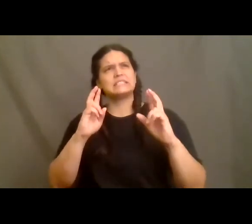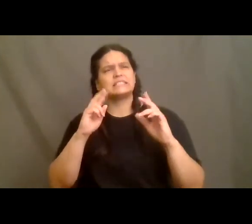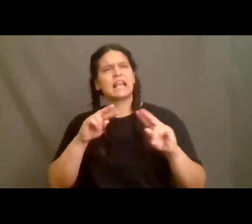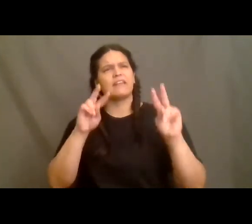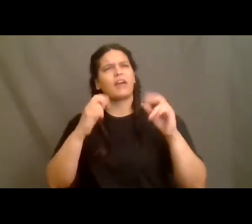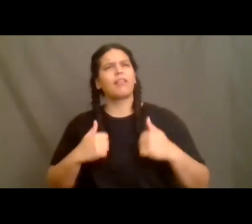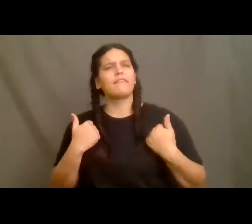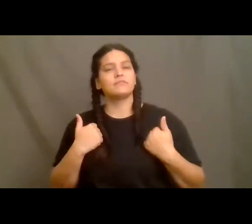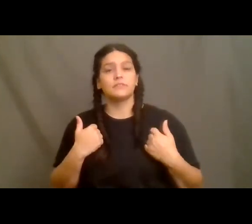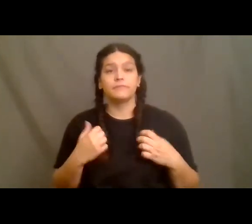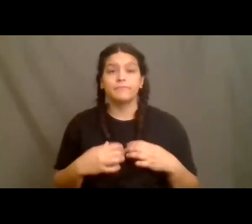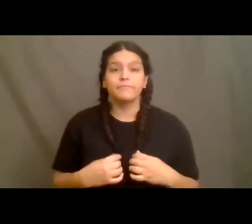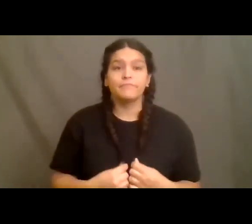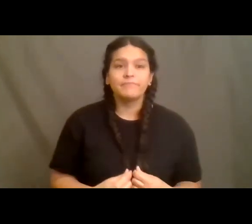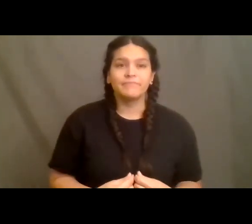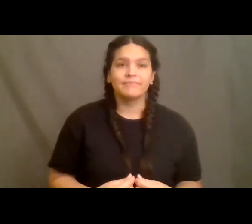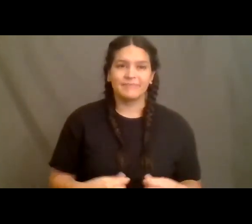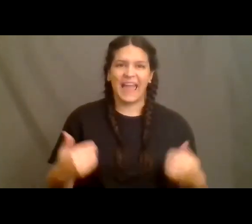I'm wearing it right here.